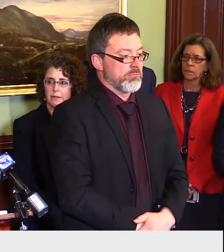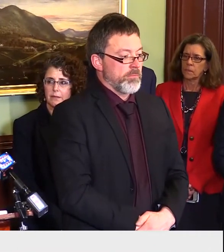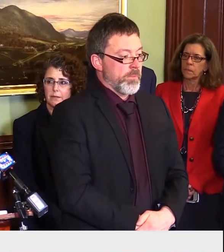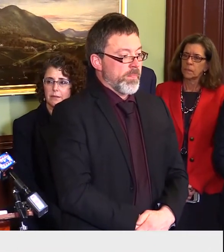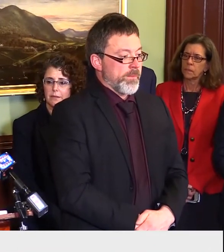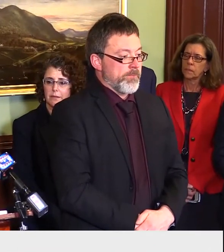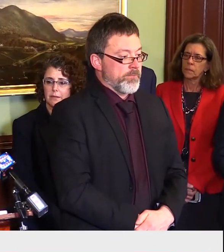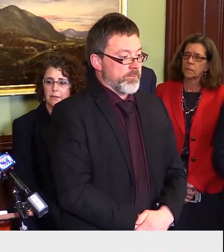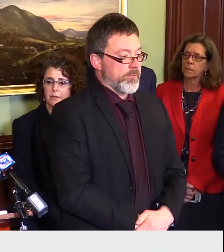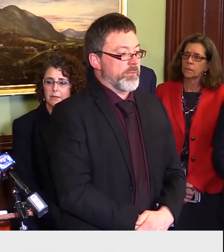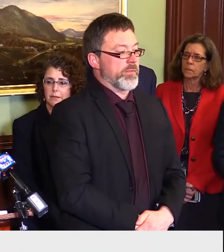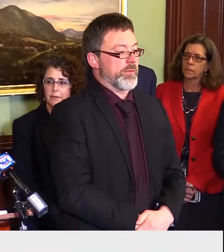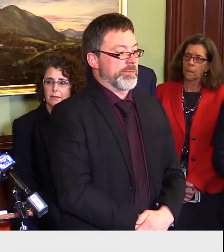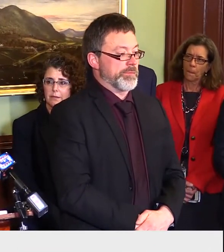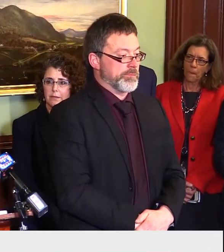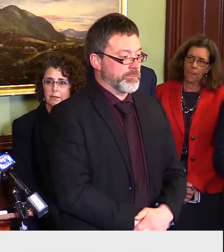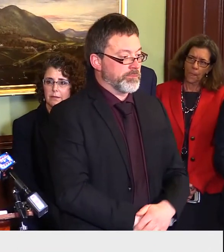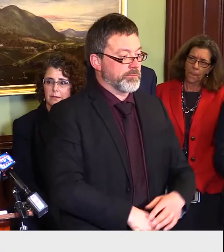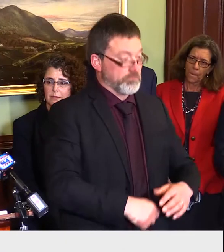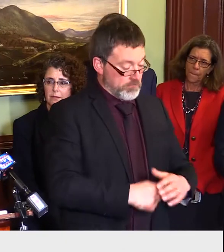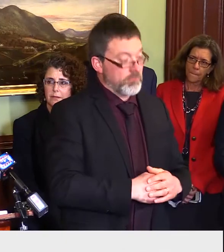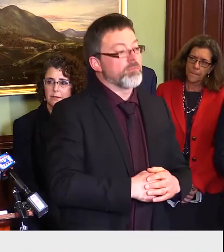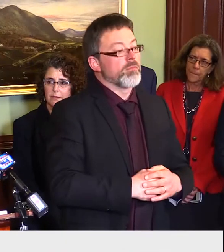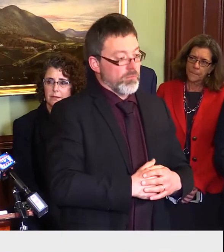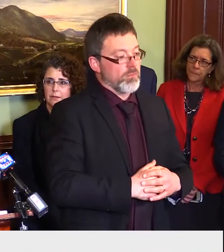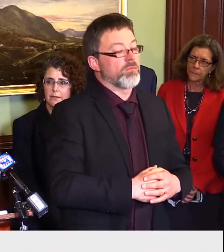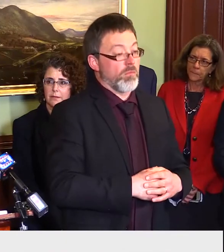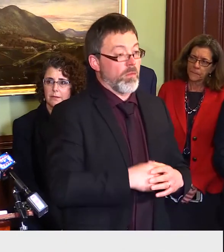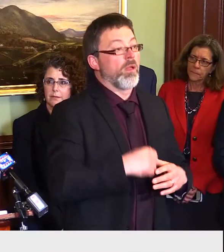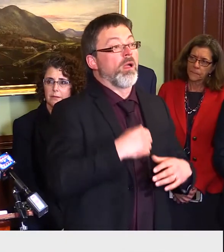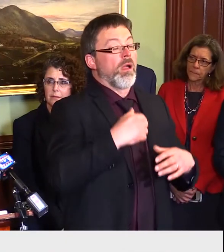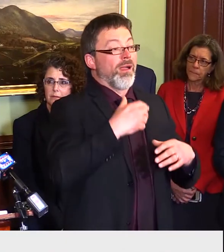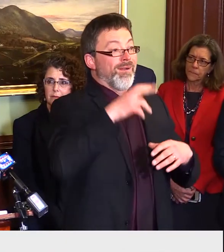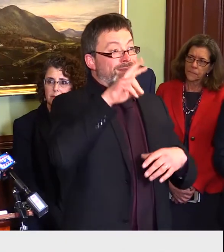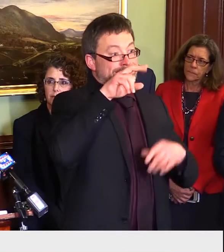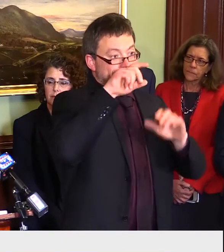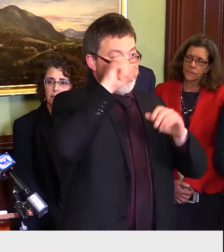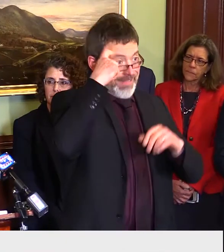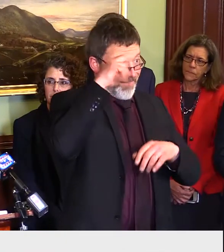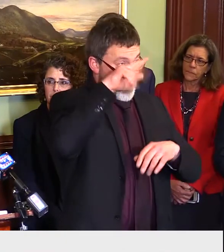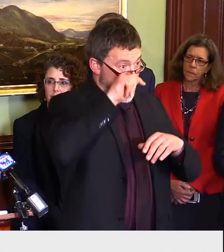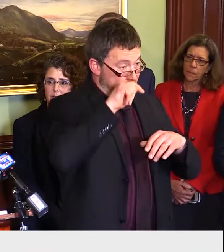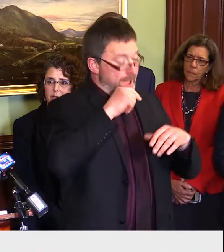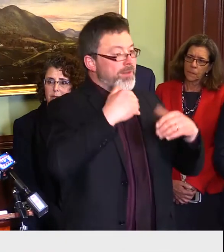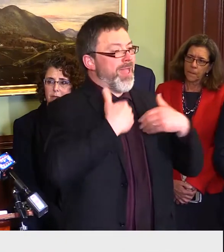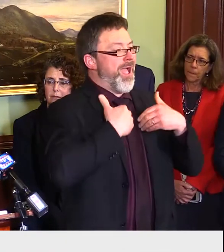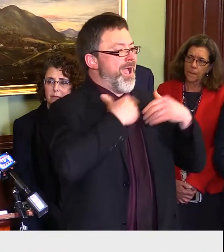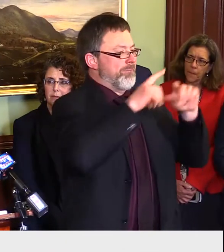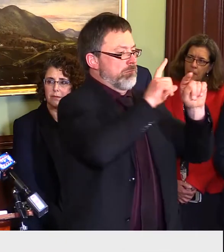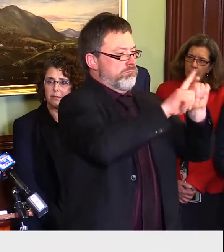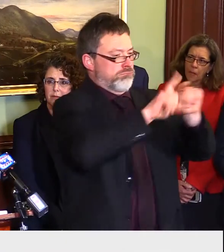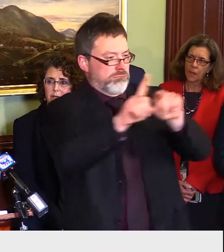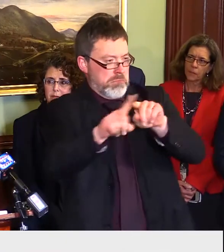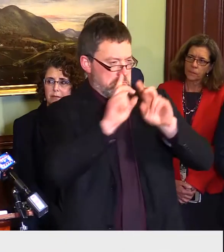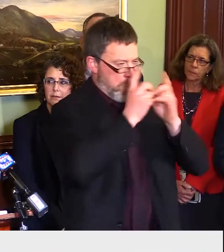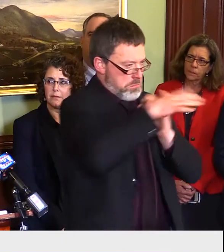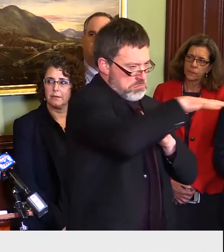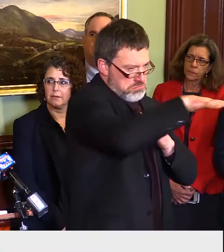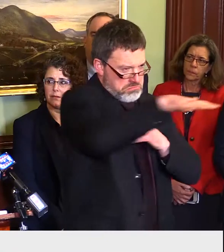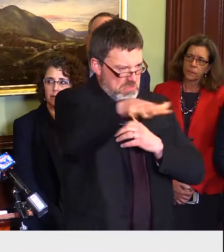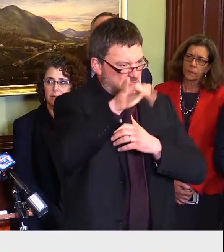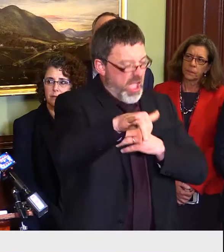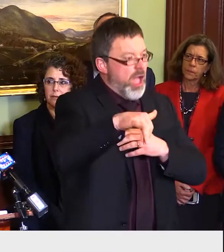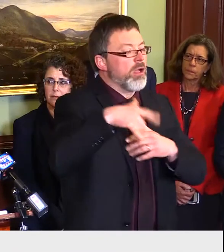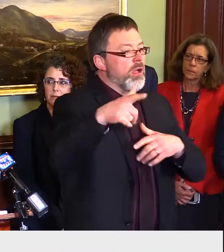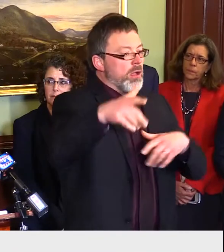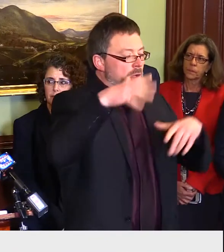My executive order also outlines additional steps to support the health department's work, including providing resources